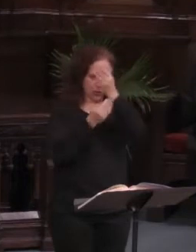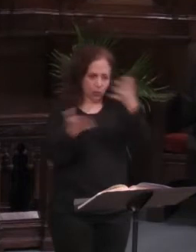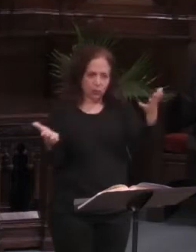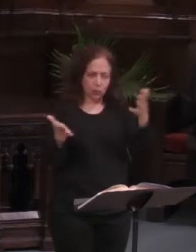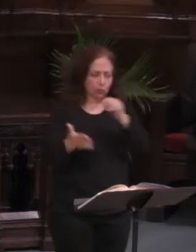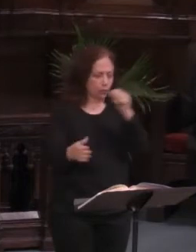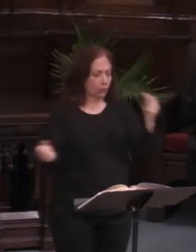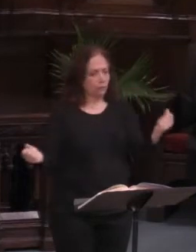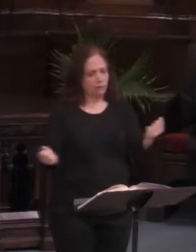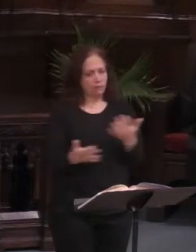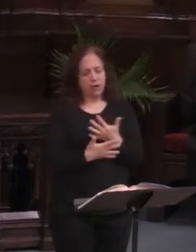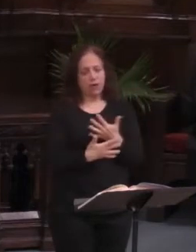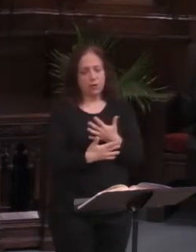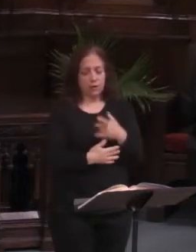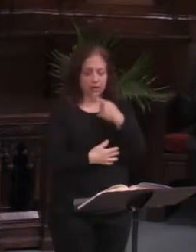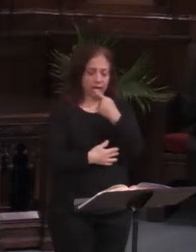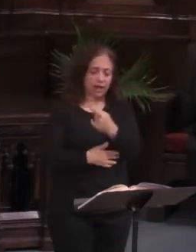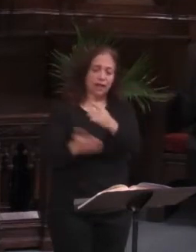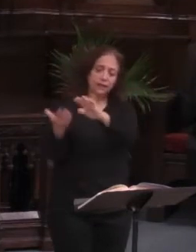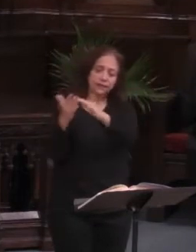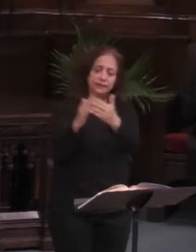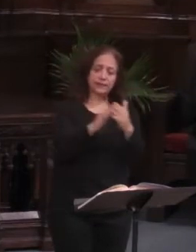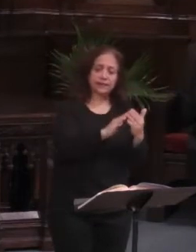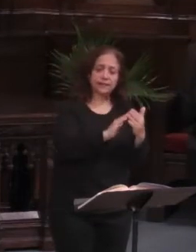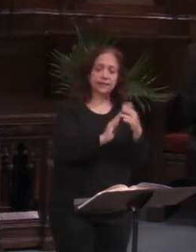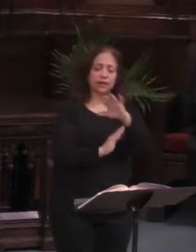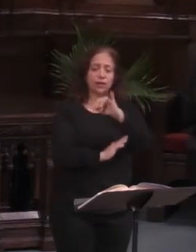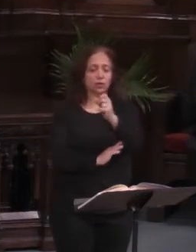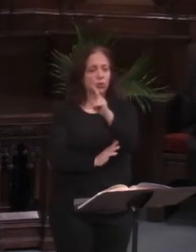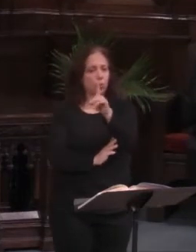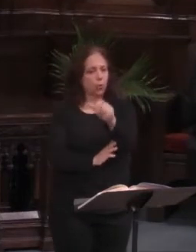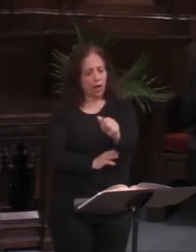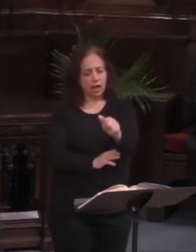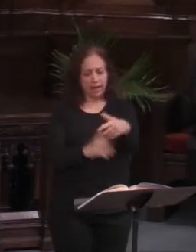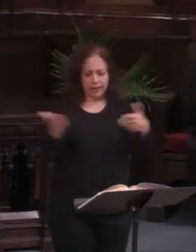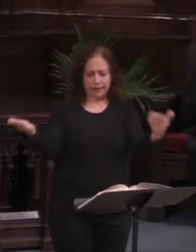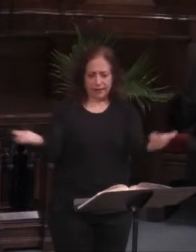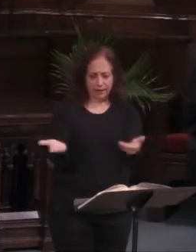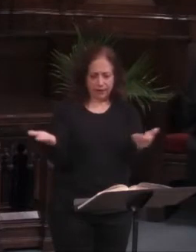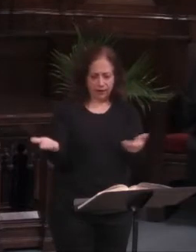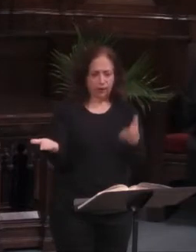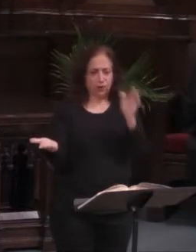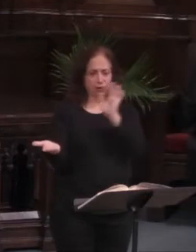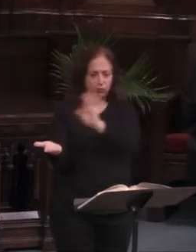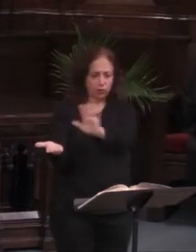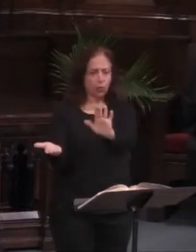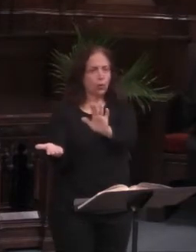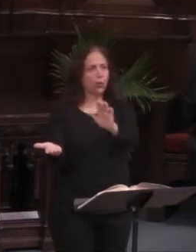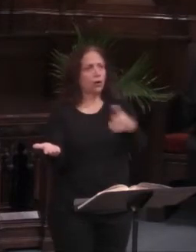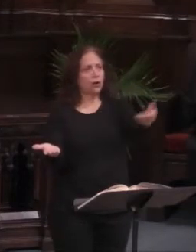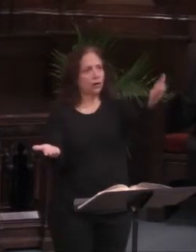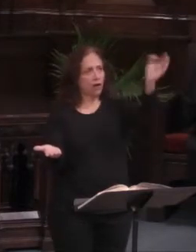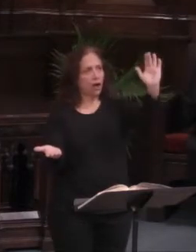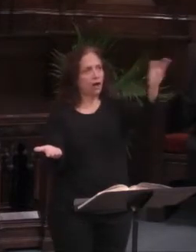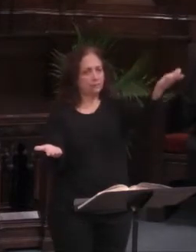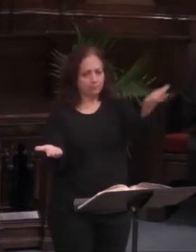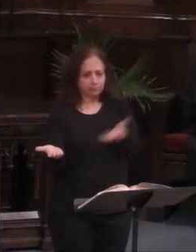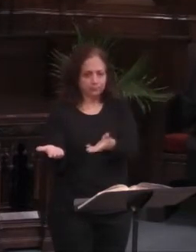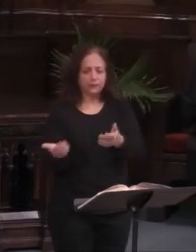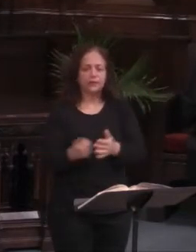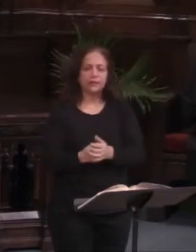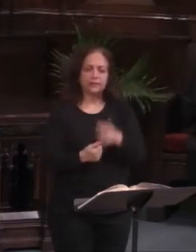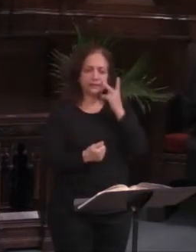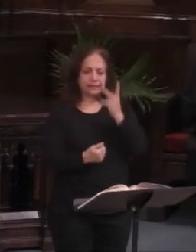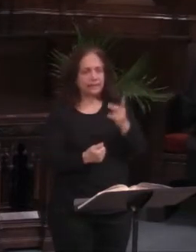fear. Say to the cities of Judah, here is your God. See, the Lord